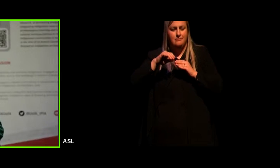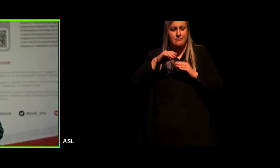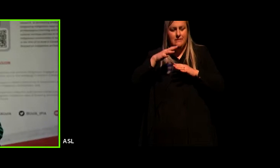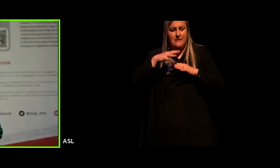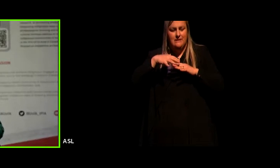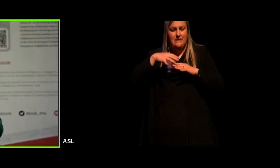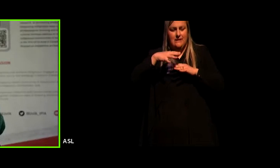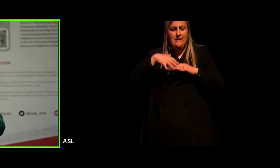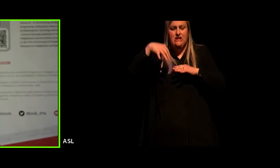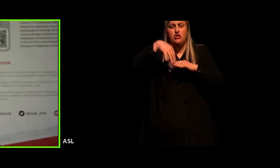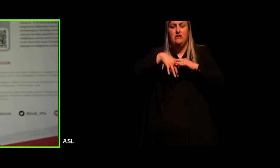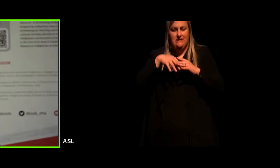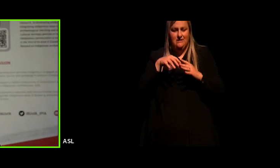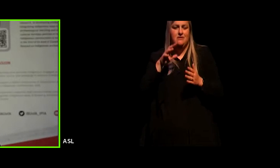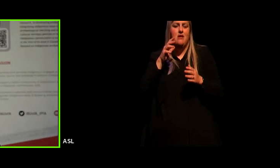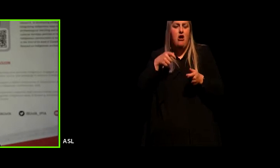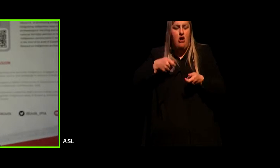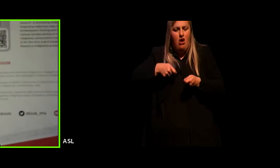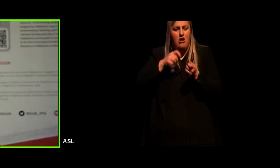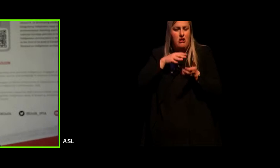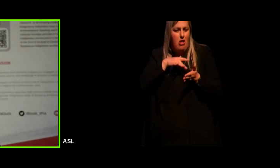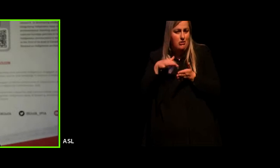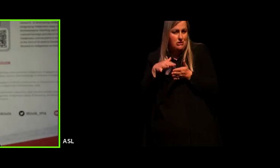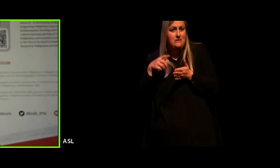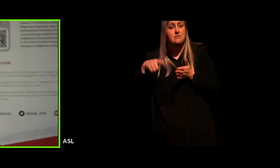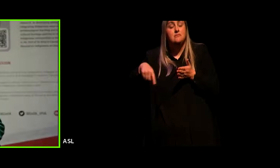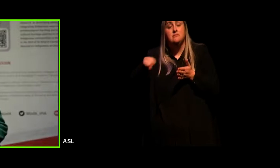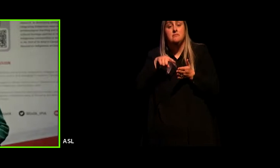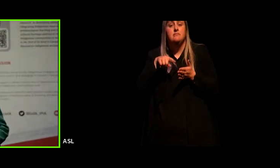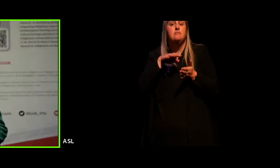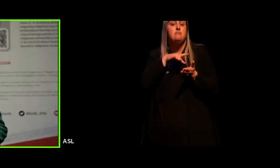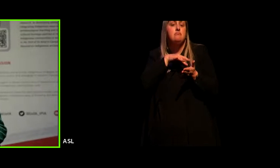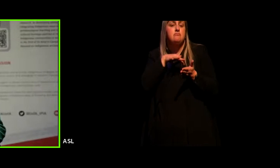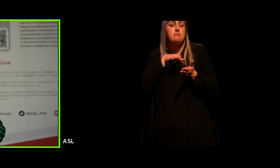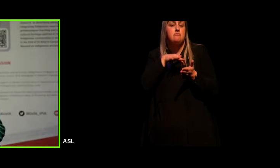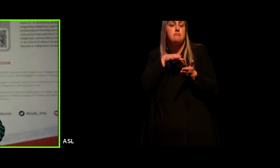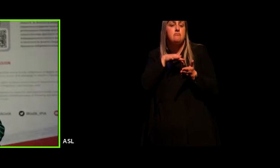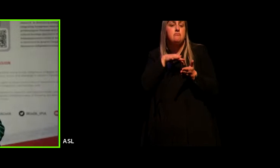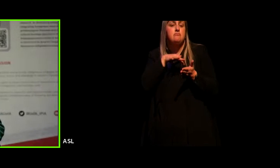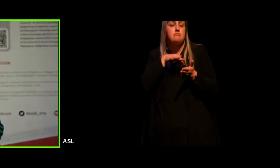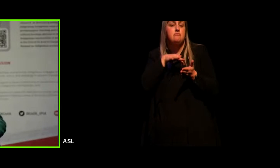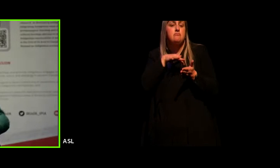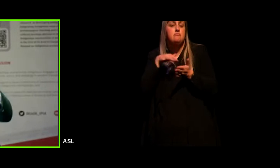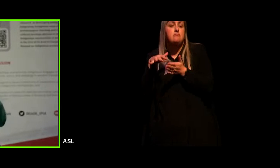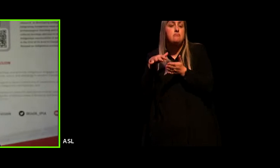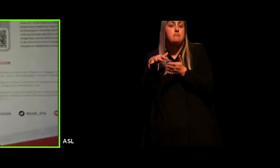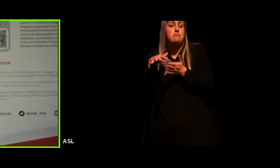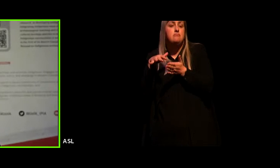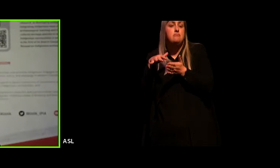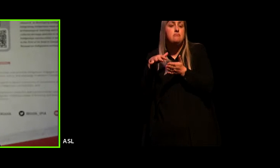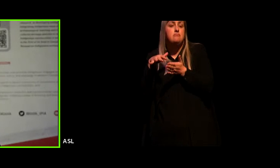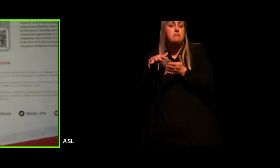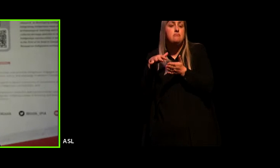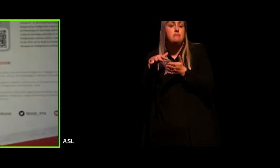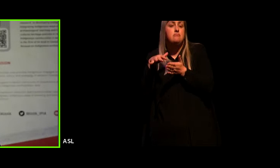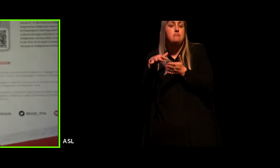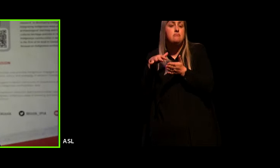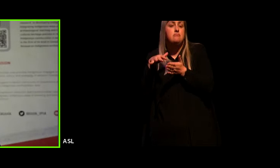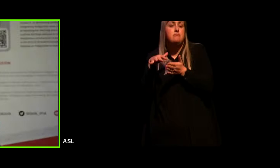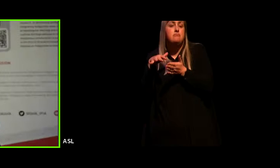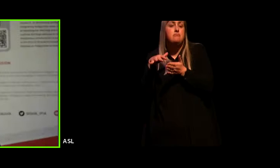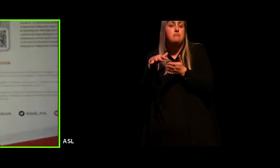who are exploring different but equally important aspects of Indigenous-led archaeology. There will be a Q&A session at